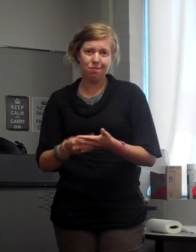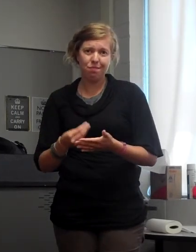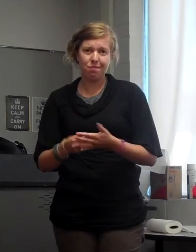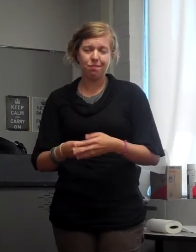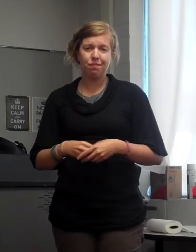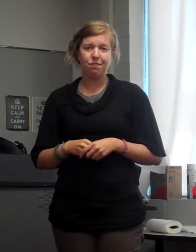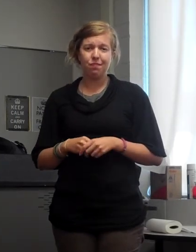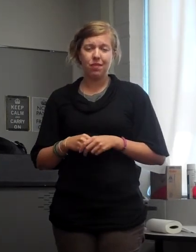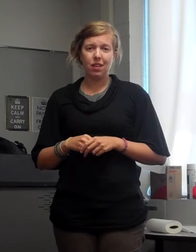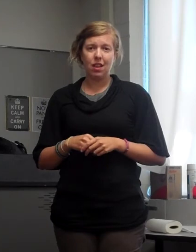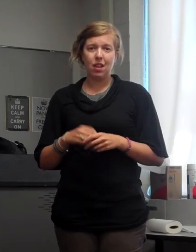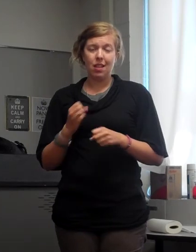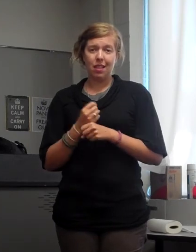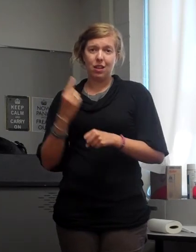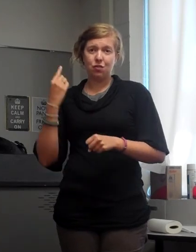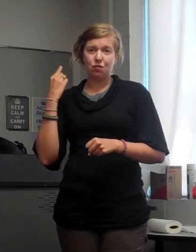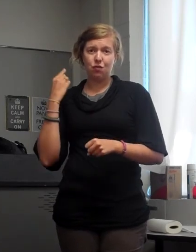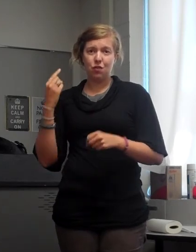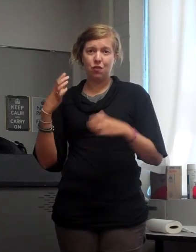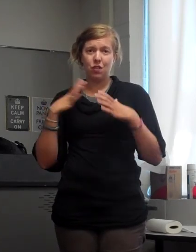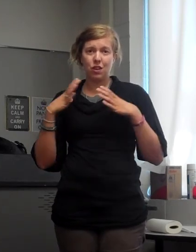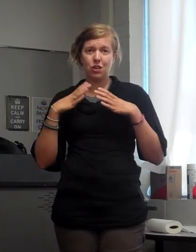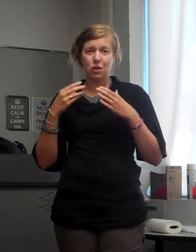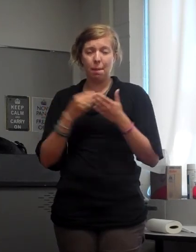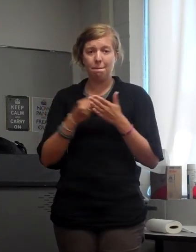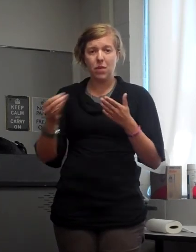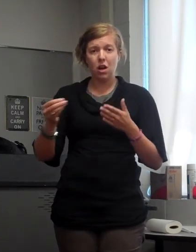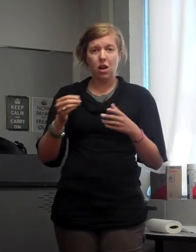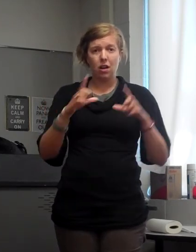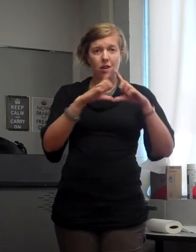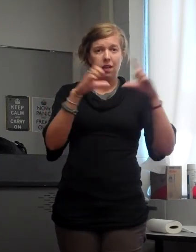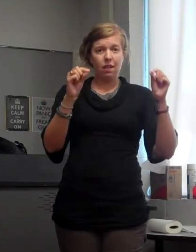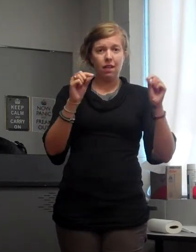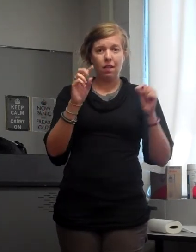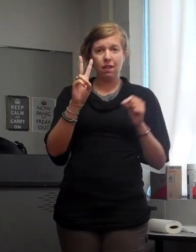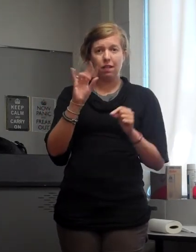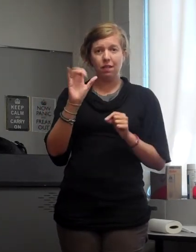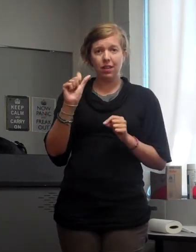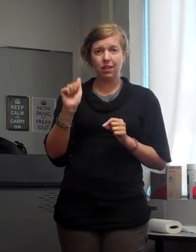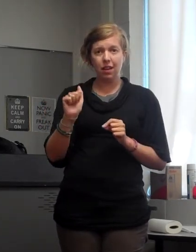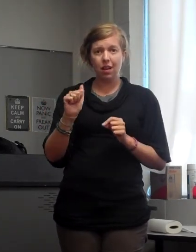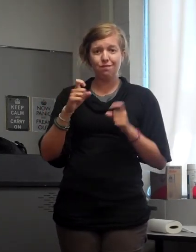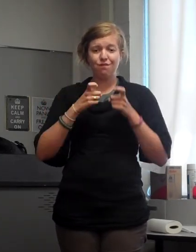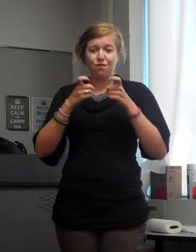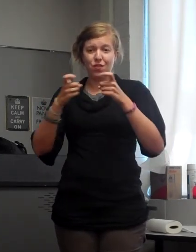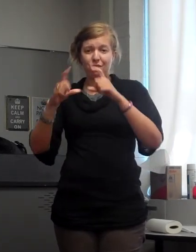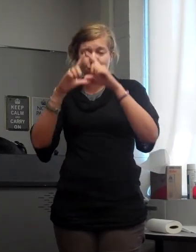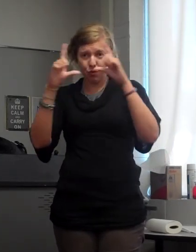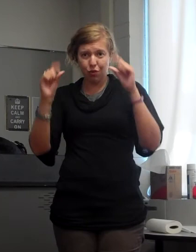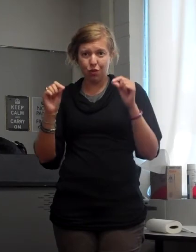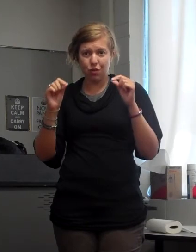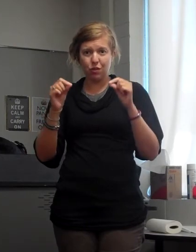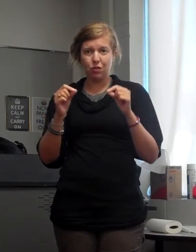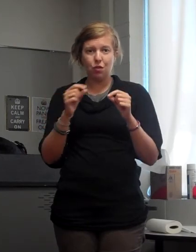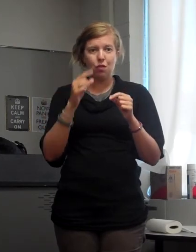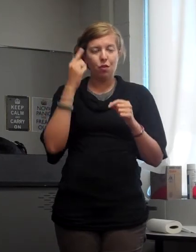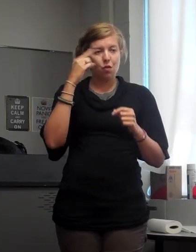Visa cards, gift cards. I had one for gas and one for eating out, so that we didn't carry a lot of cash. Nobody wants to carry